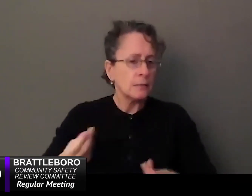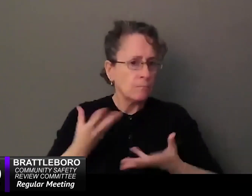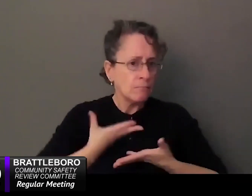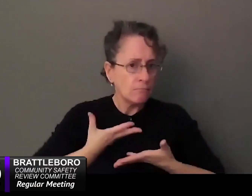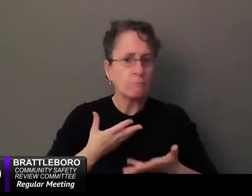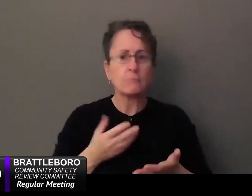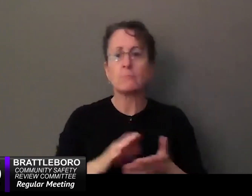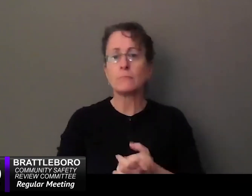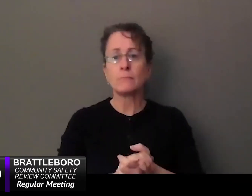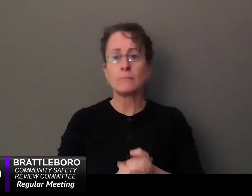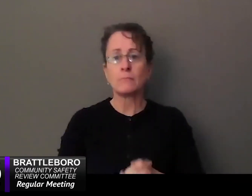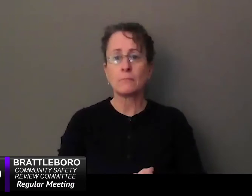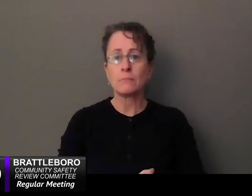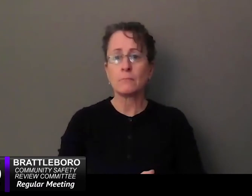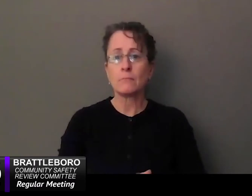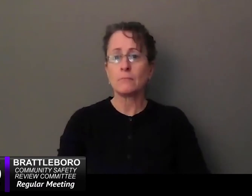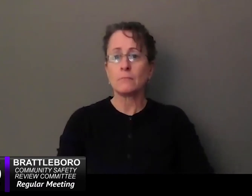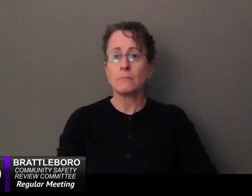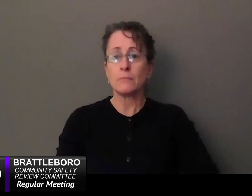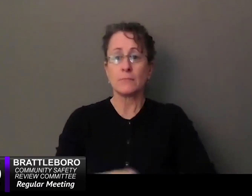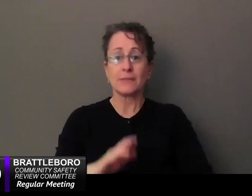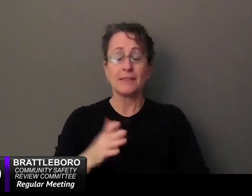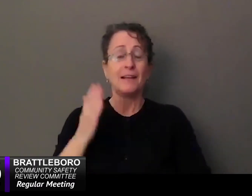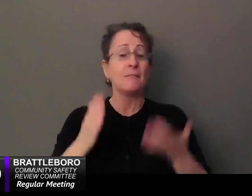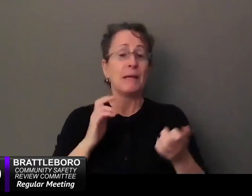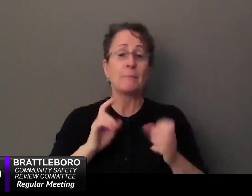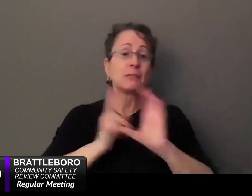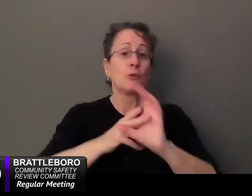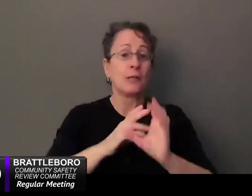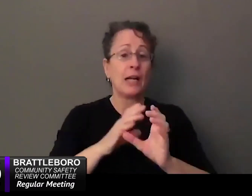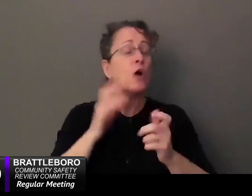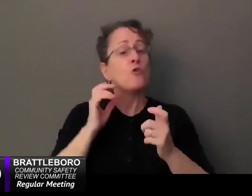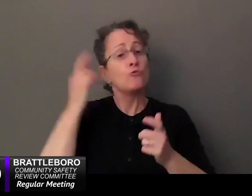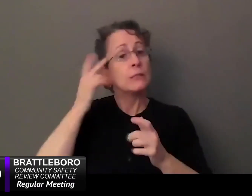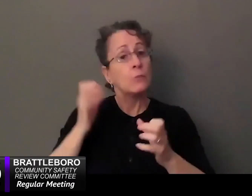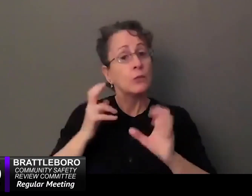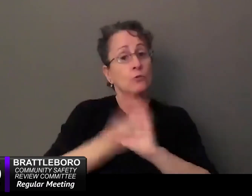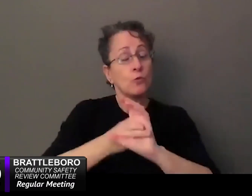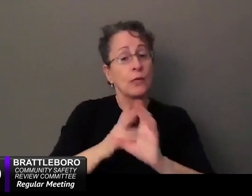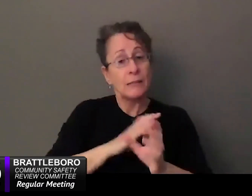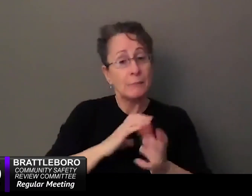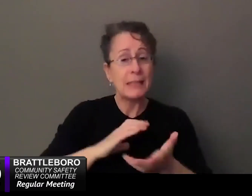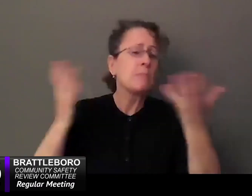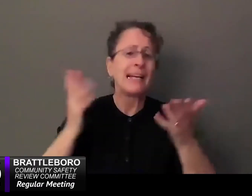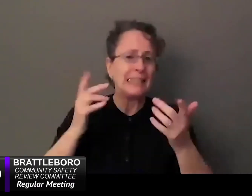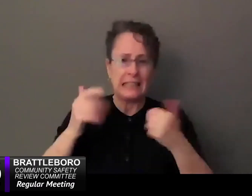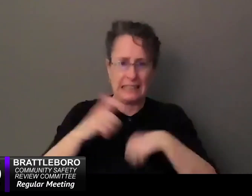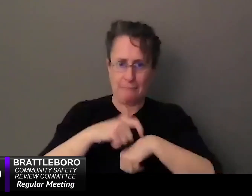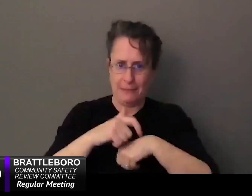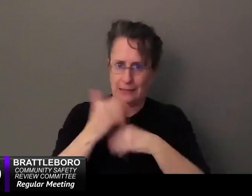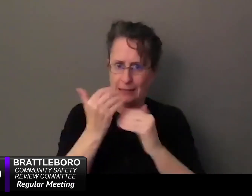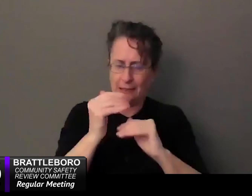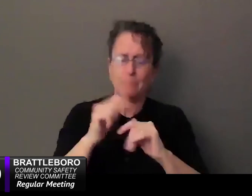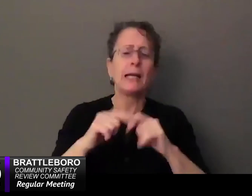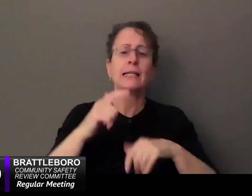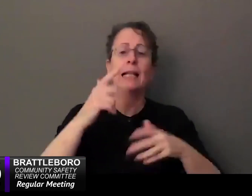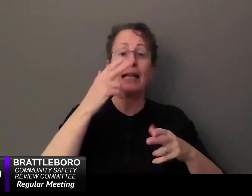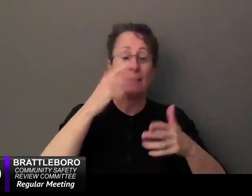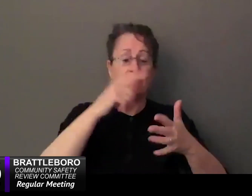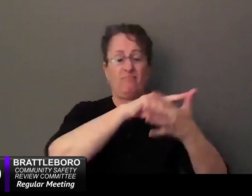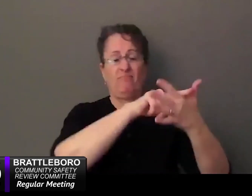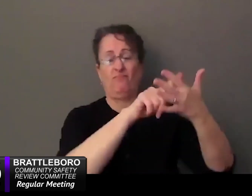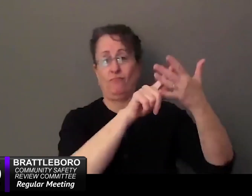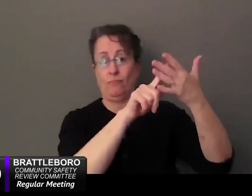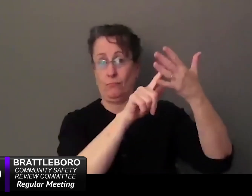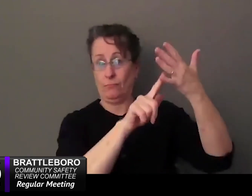Maybe your intention of joining the committee. That's a lot. We don't have a lot of time. So name, pronoun, anything you want to describe about yourself